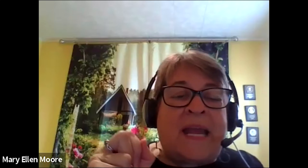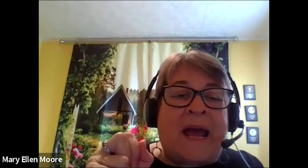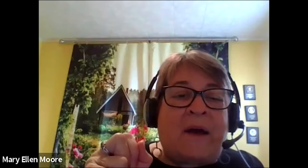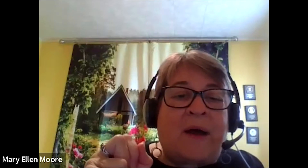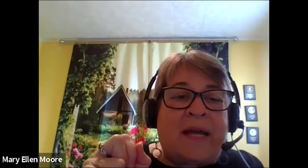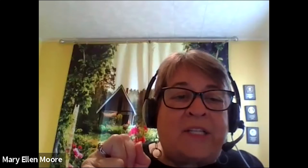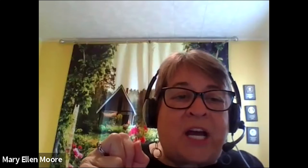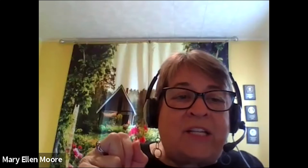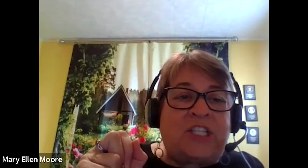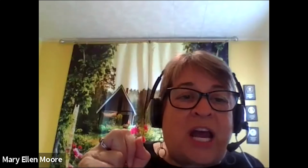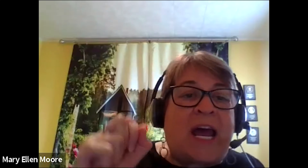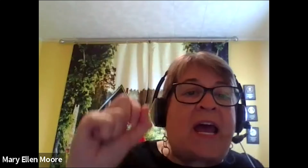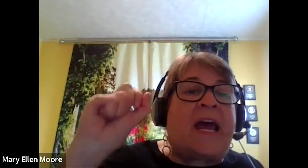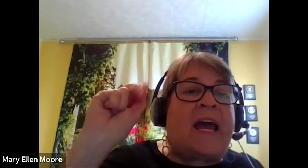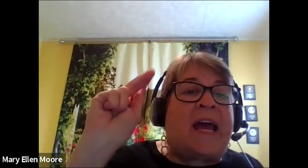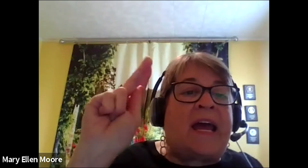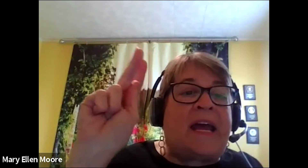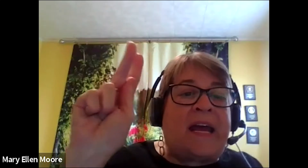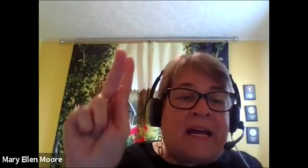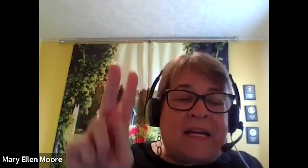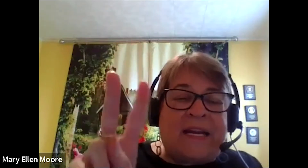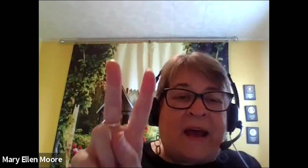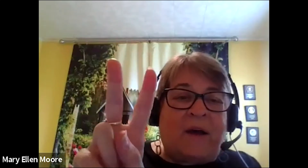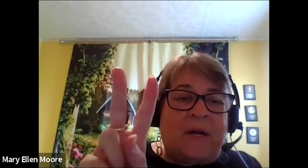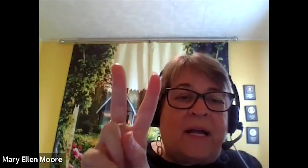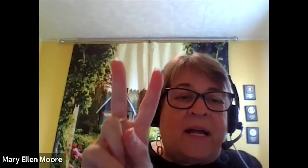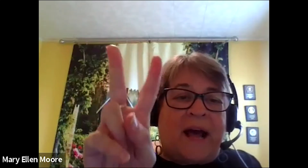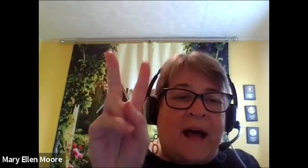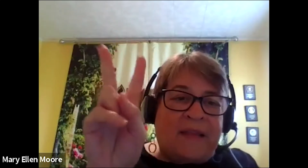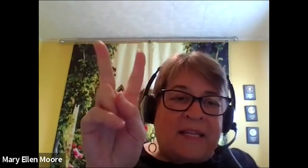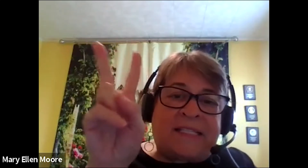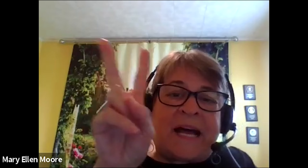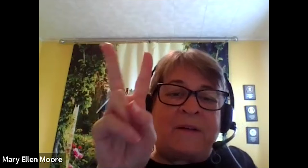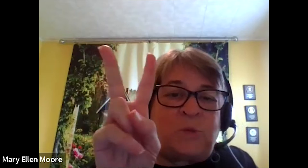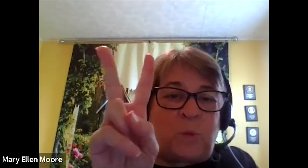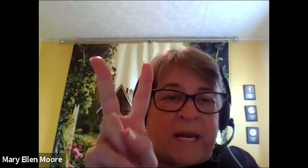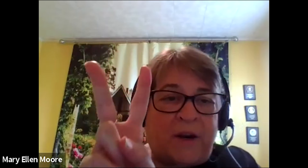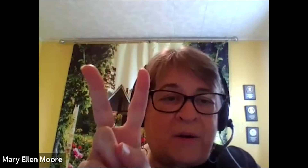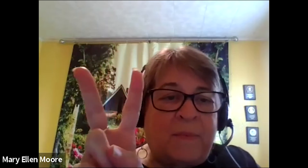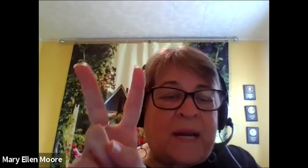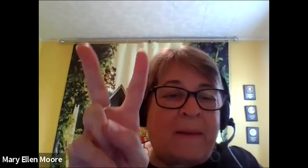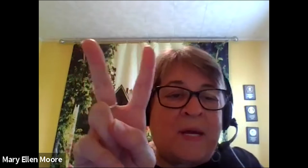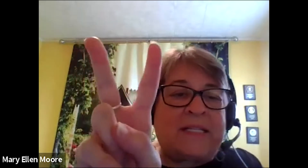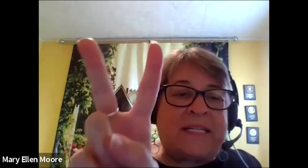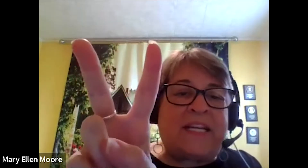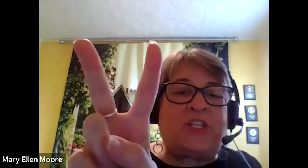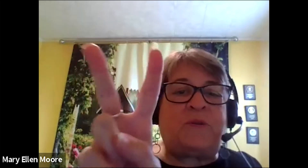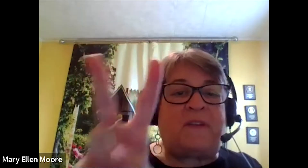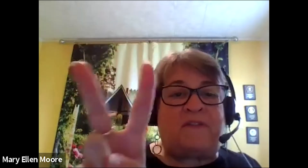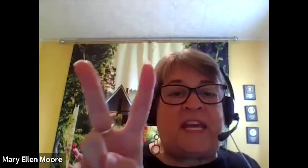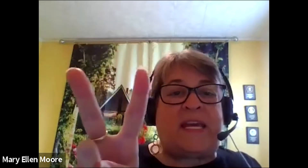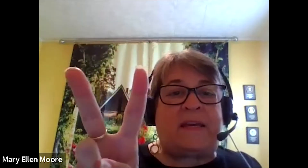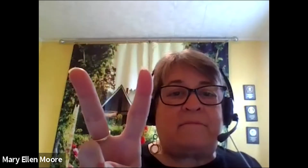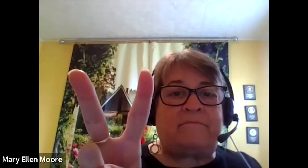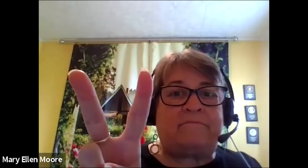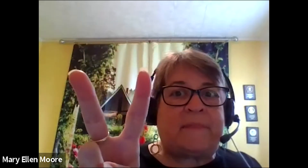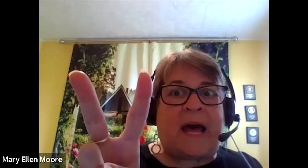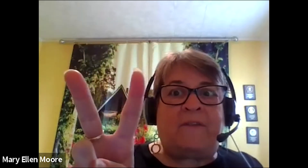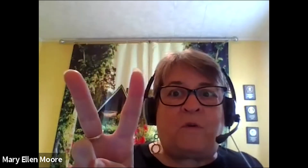Now, H-I-J. Now, this sounds weird, but I'm going to teach you the V out of